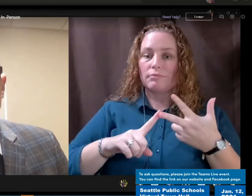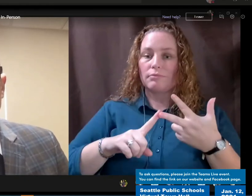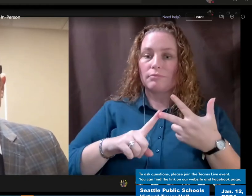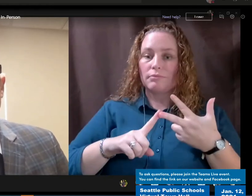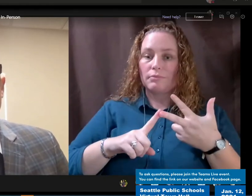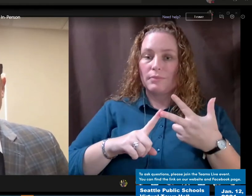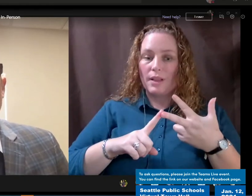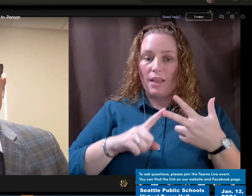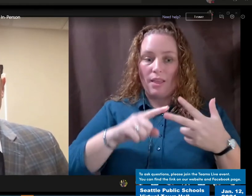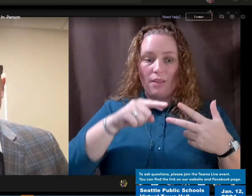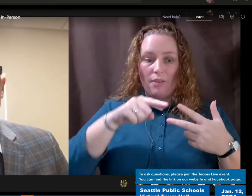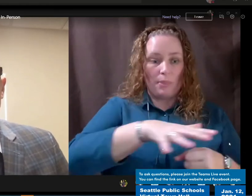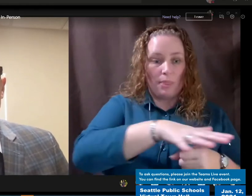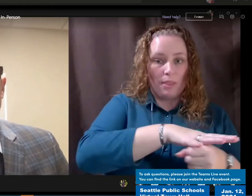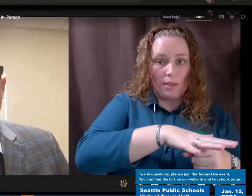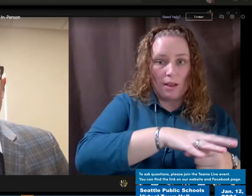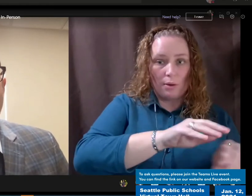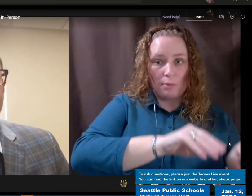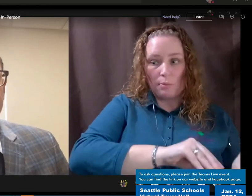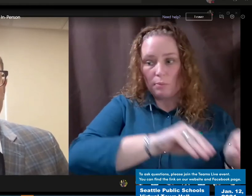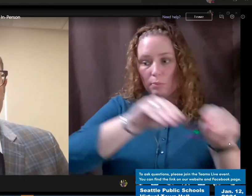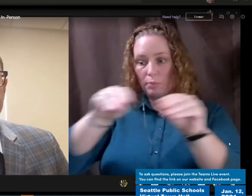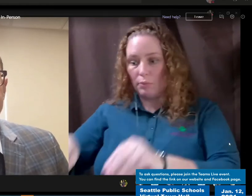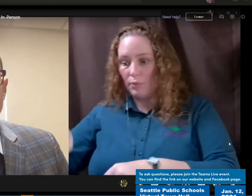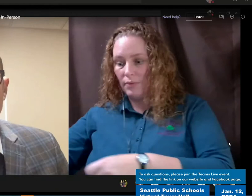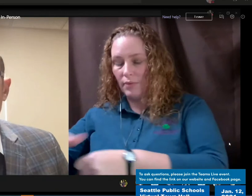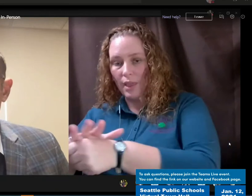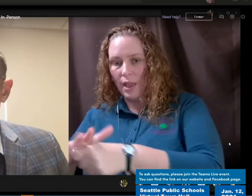spaces. And we also think about attestation.